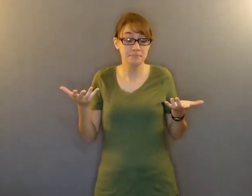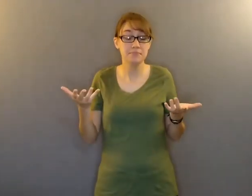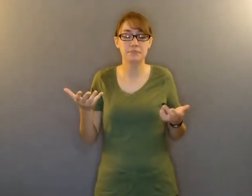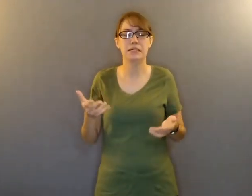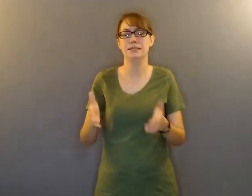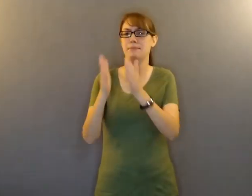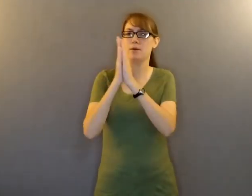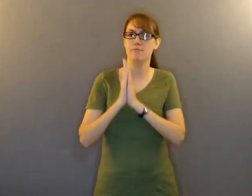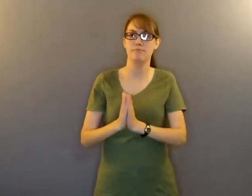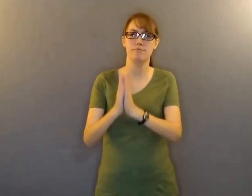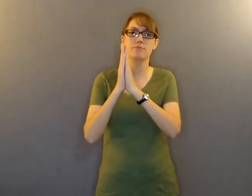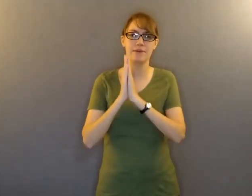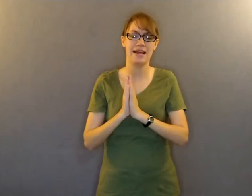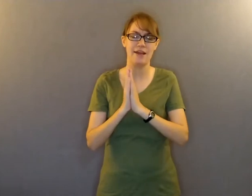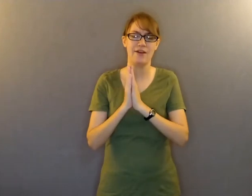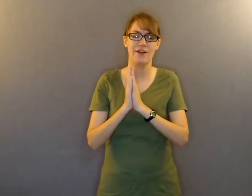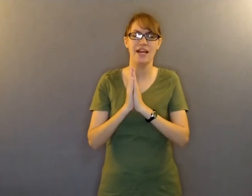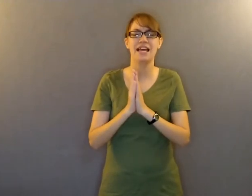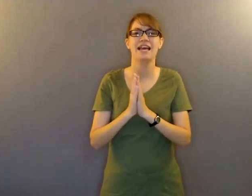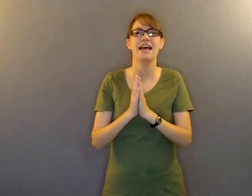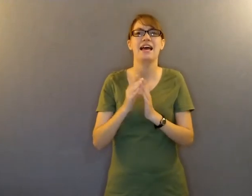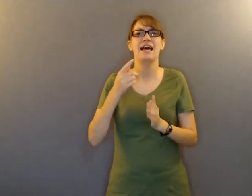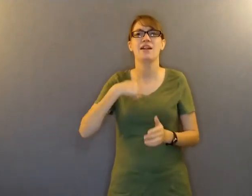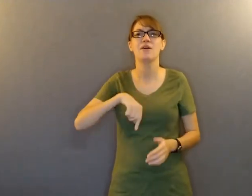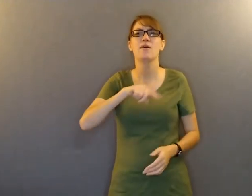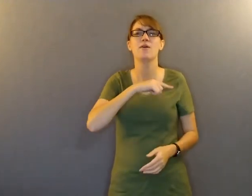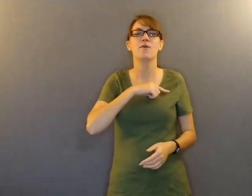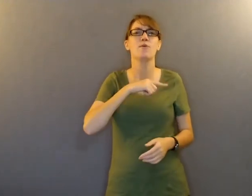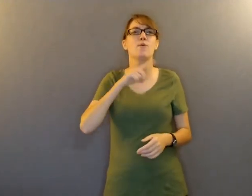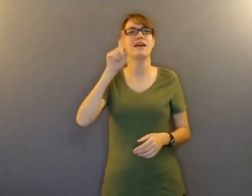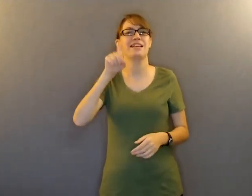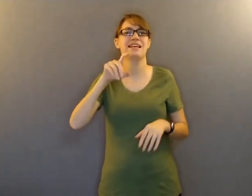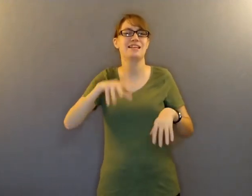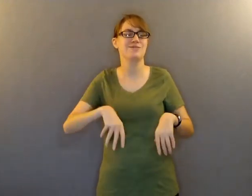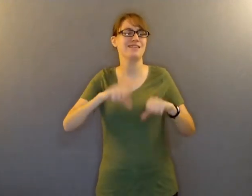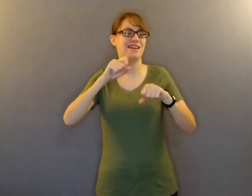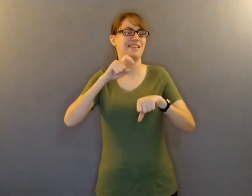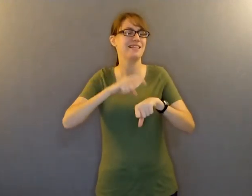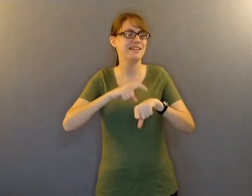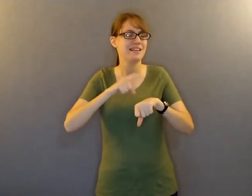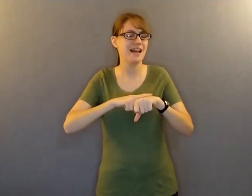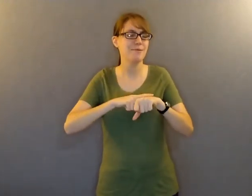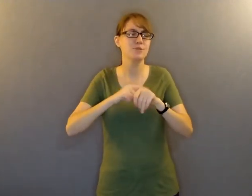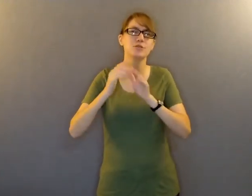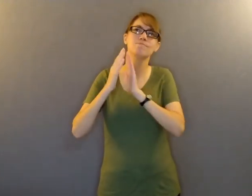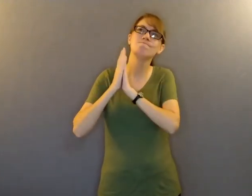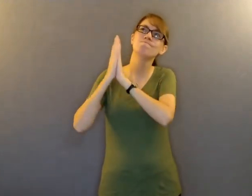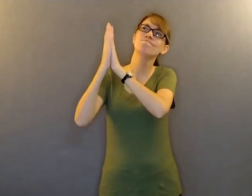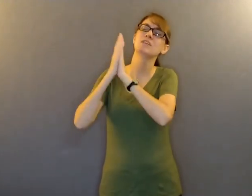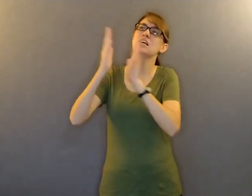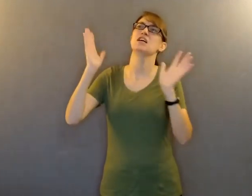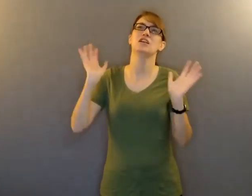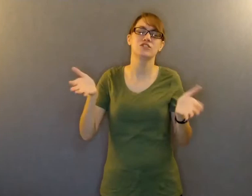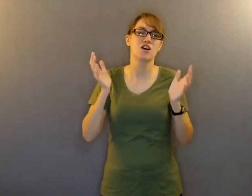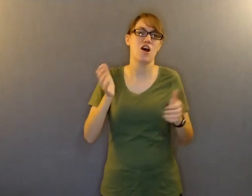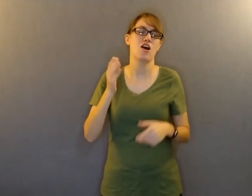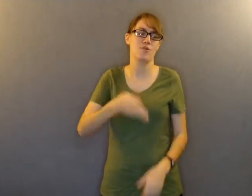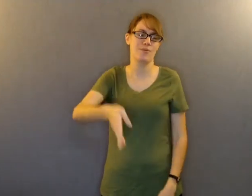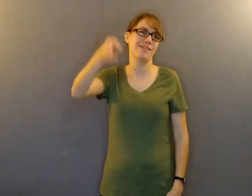just talking about it, is about prayer. And we need to take some time to pray and just